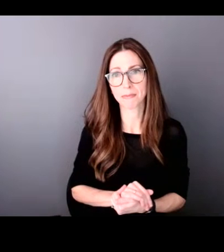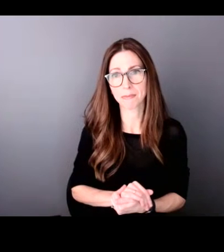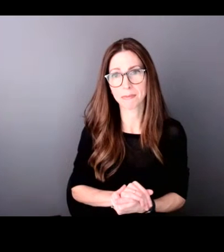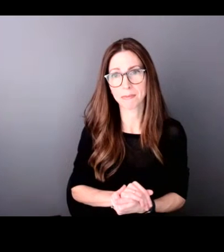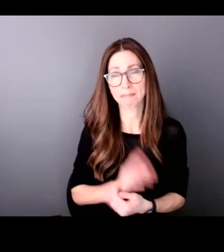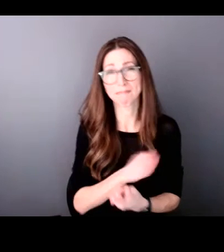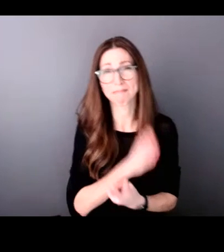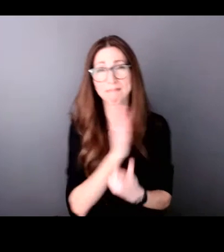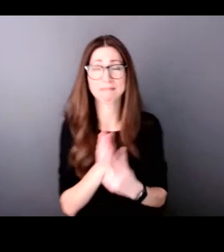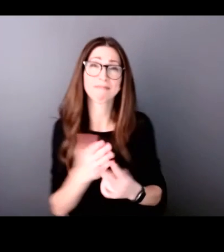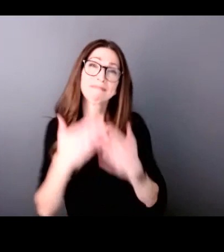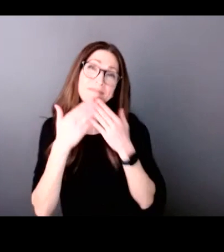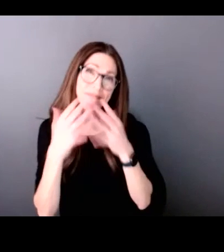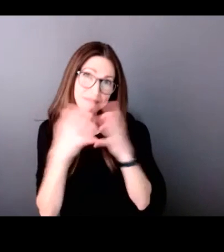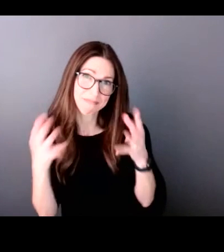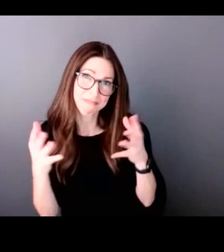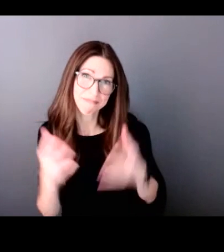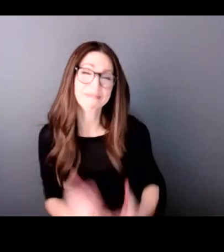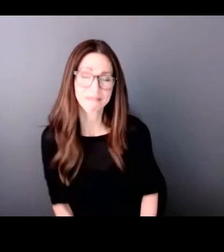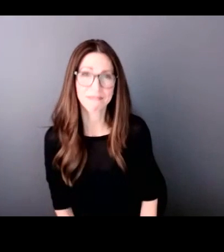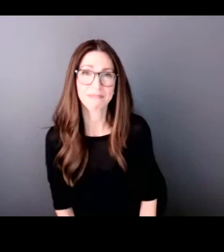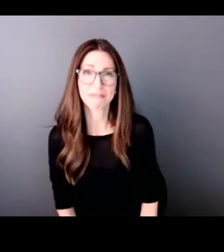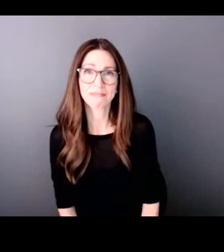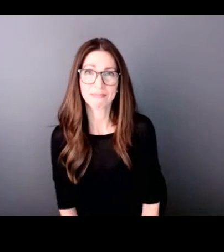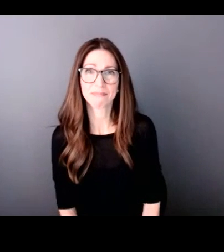you very much.